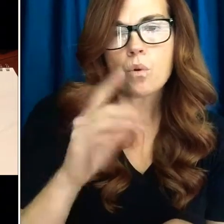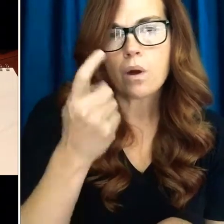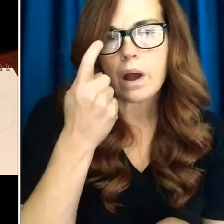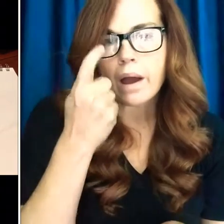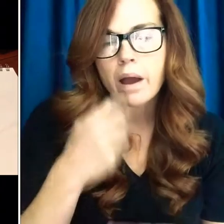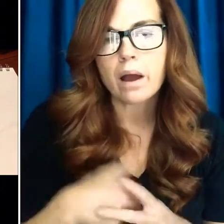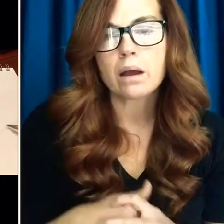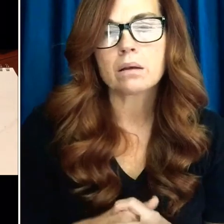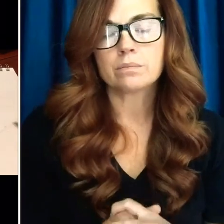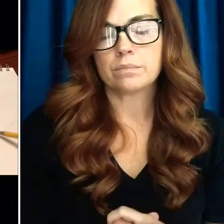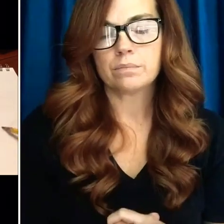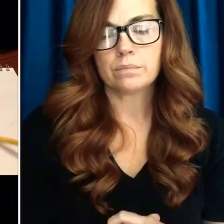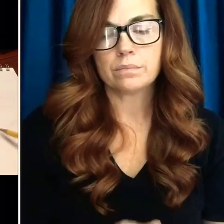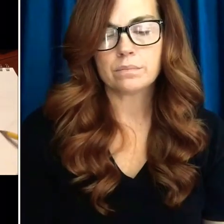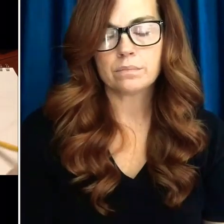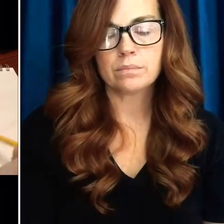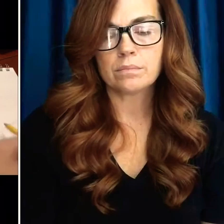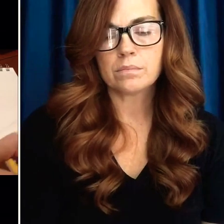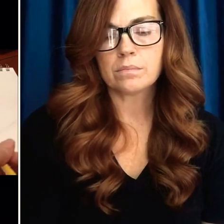eye.